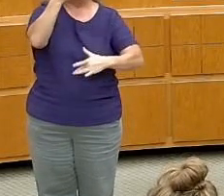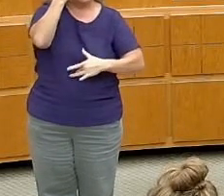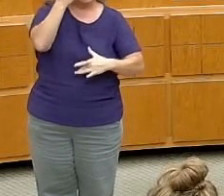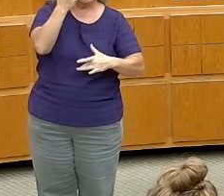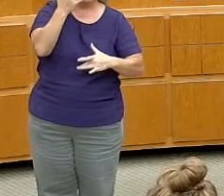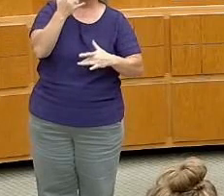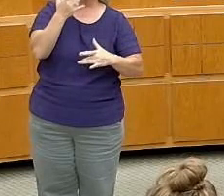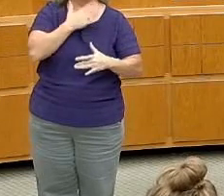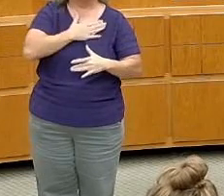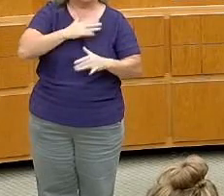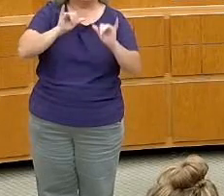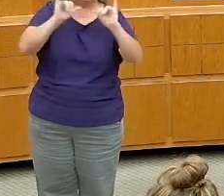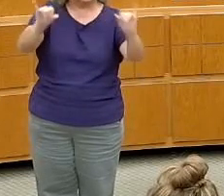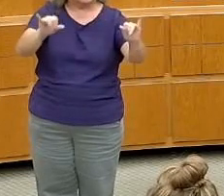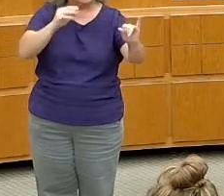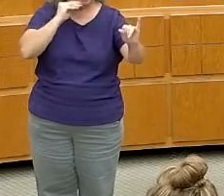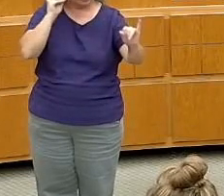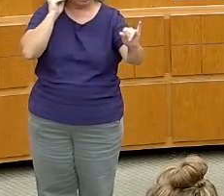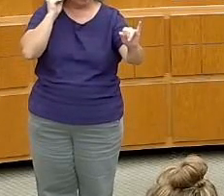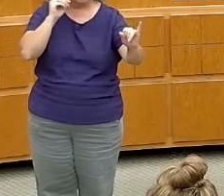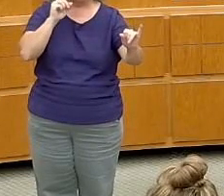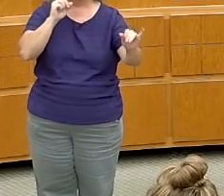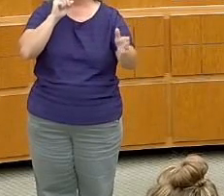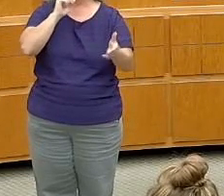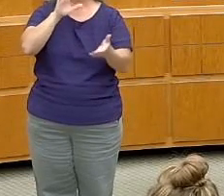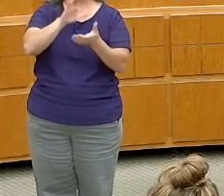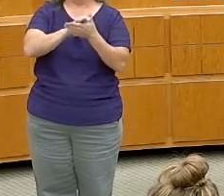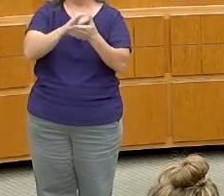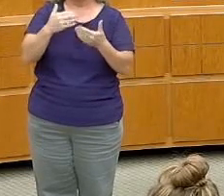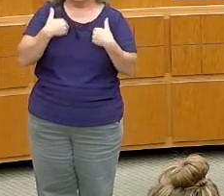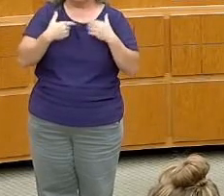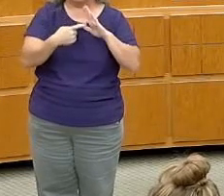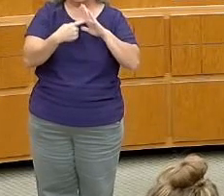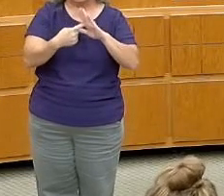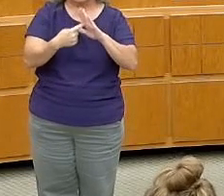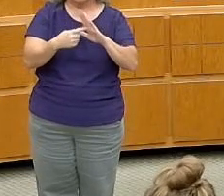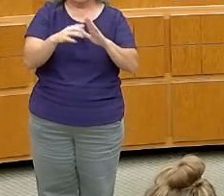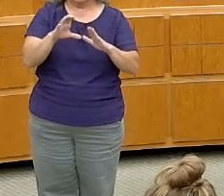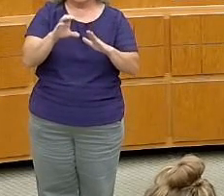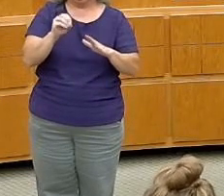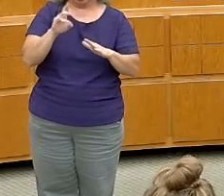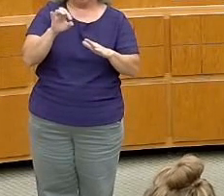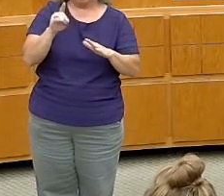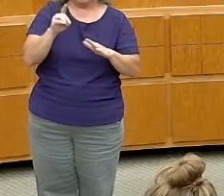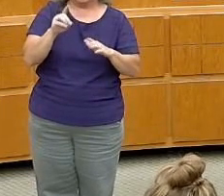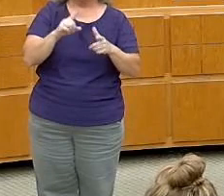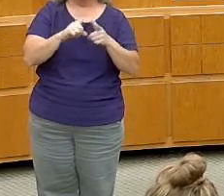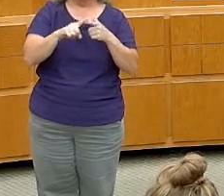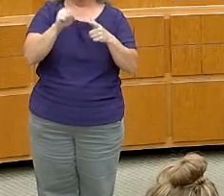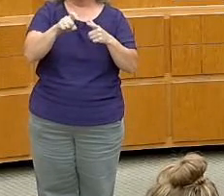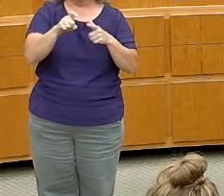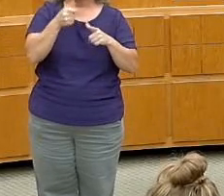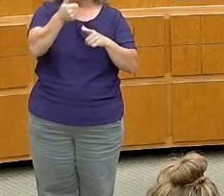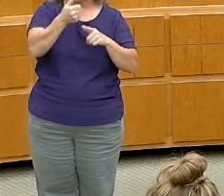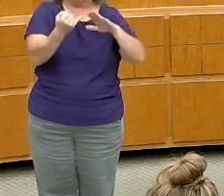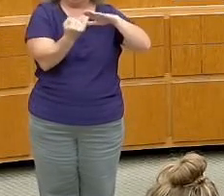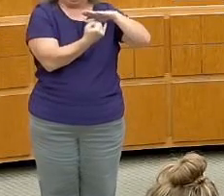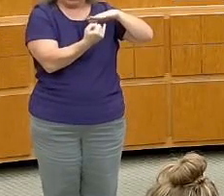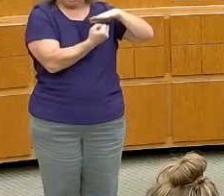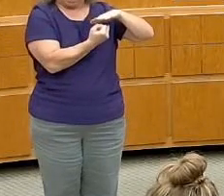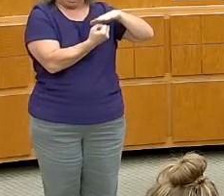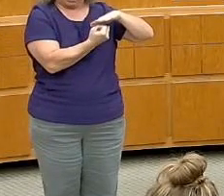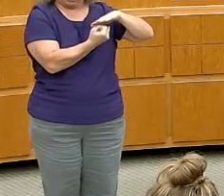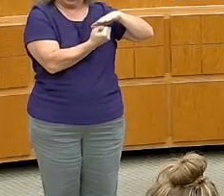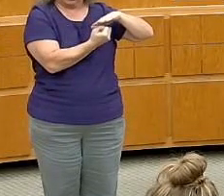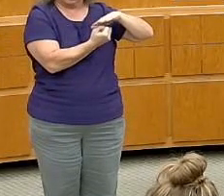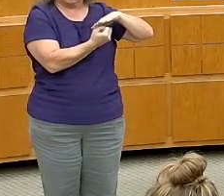stay home. If you believe you have the symptoms of the COVID-19, you should definitely self-isolate. And you should definitely do